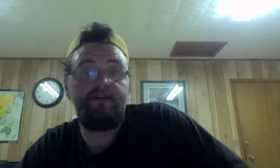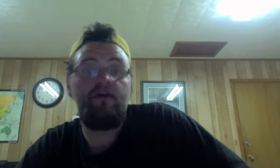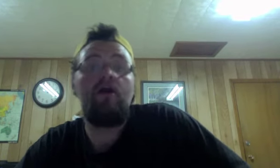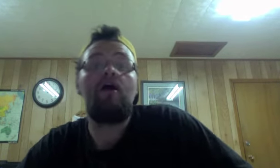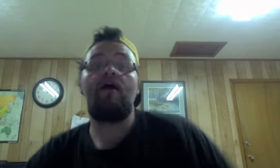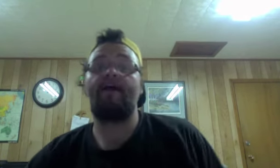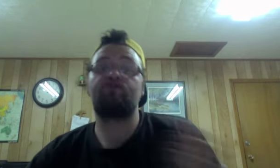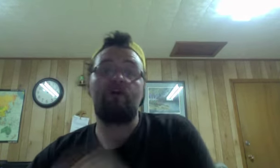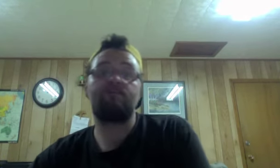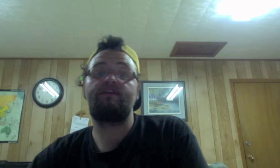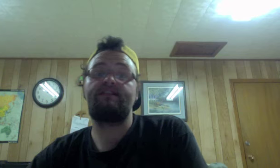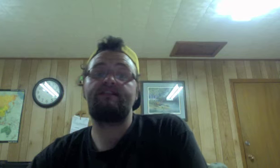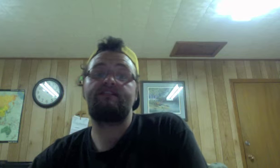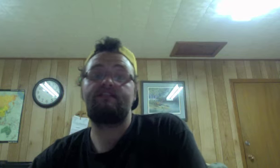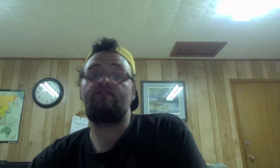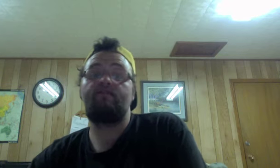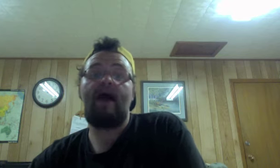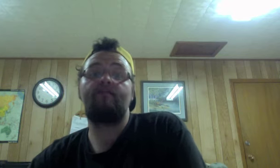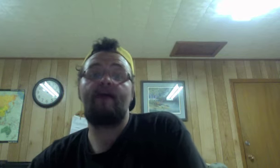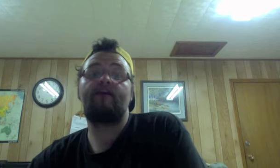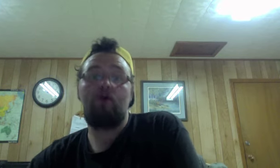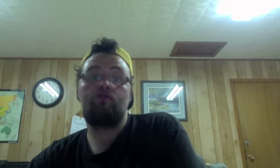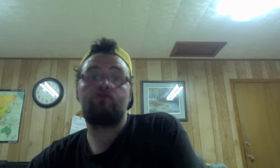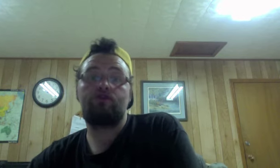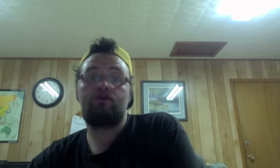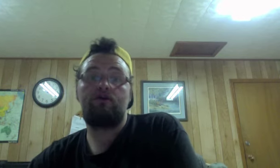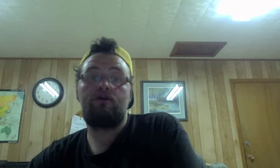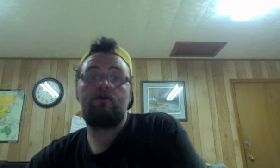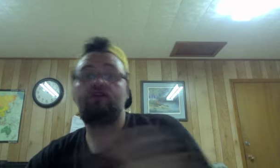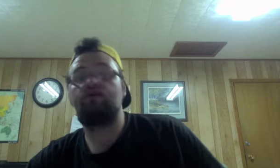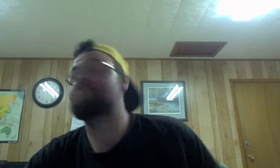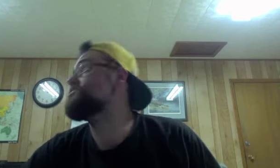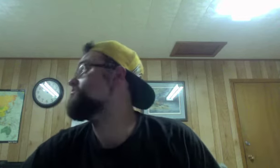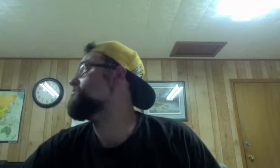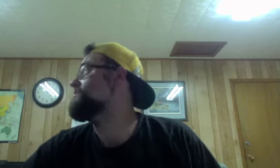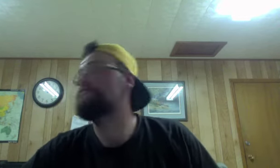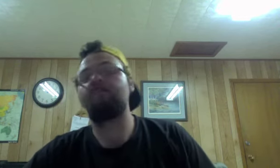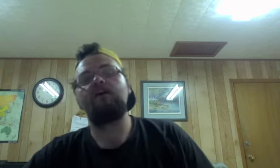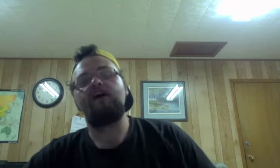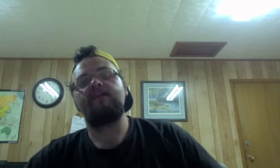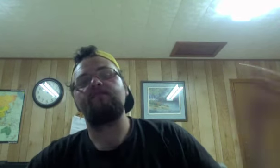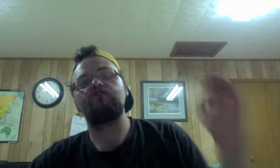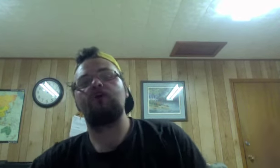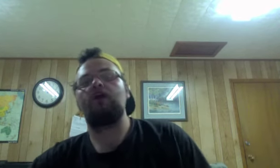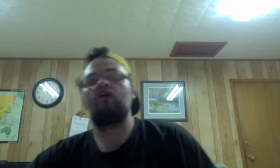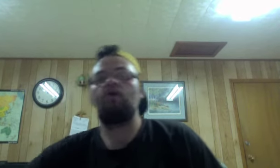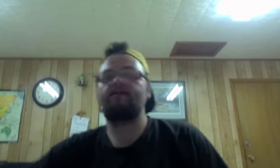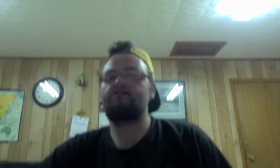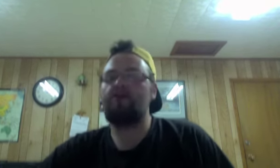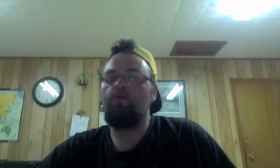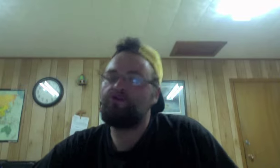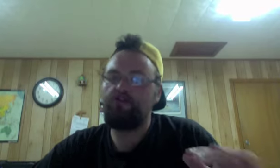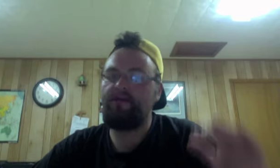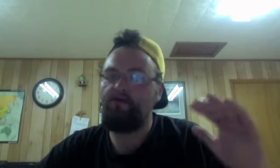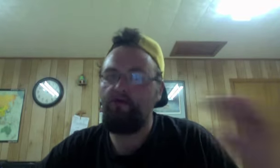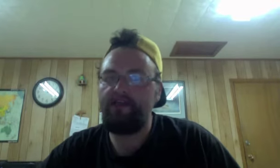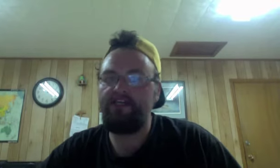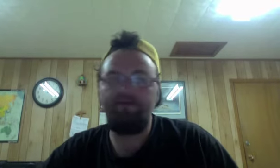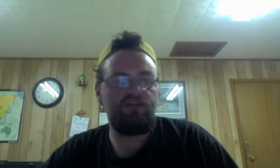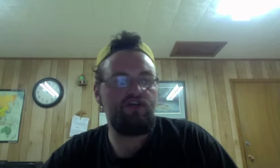and Trustman is still the madman coach so I still believe the Montreal Alouettes will still be a great team this year